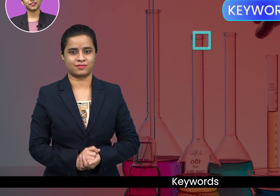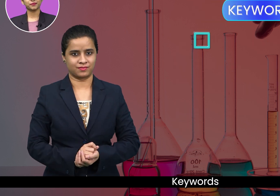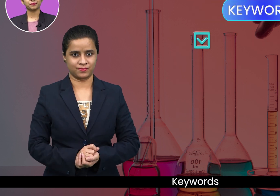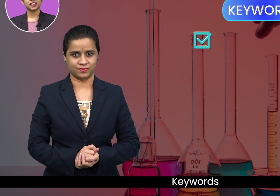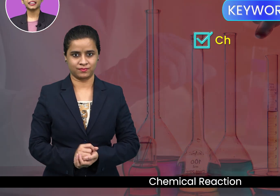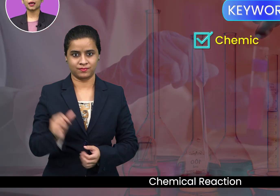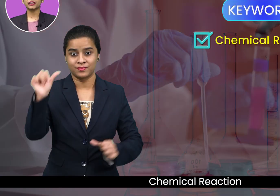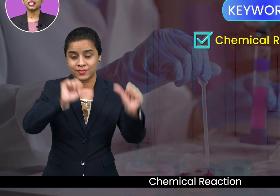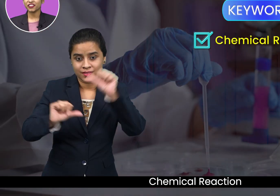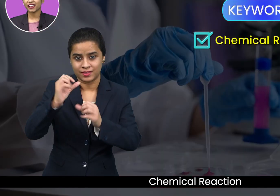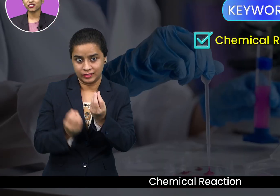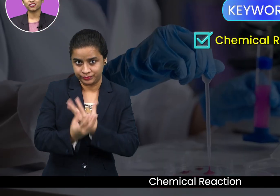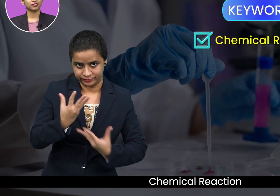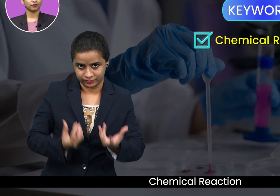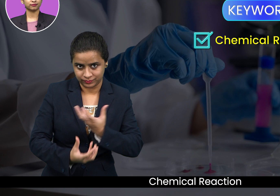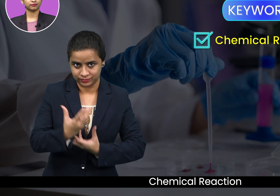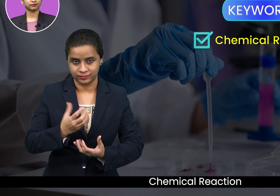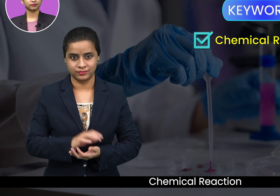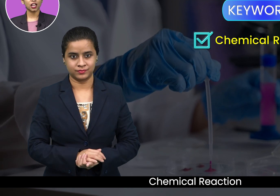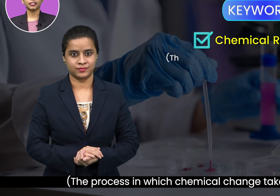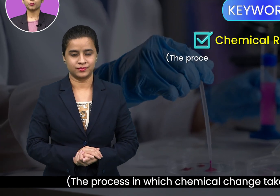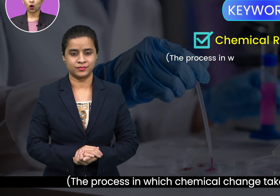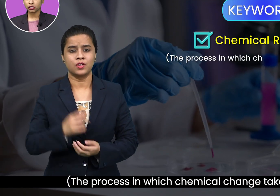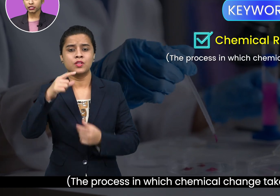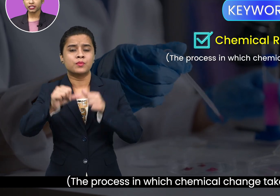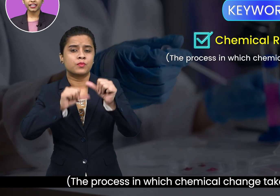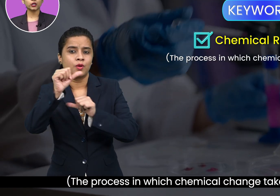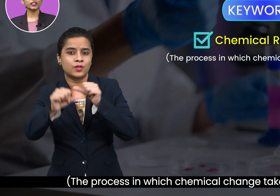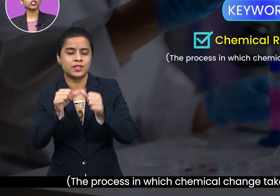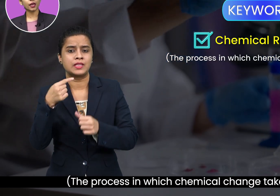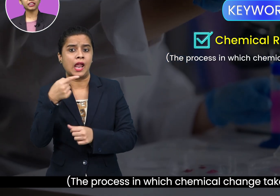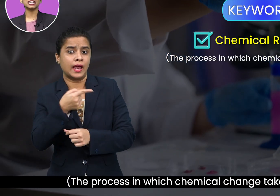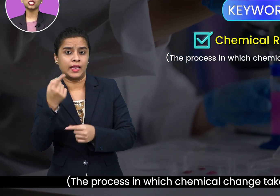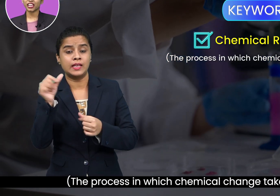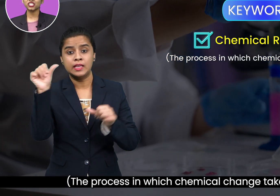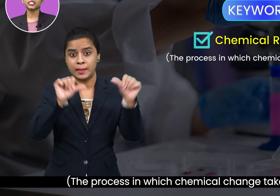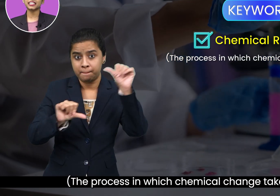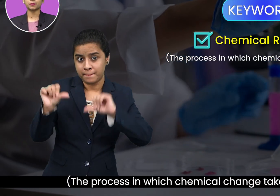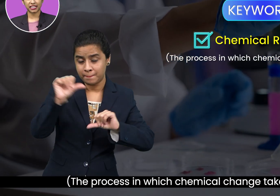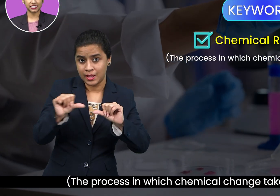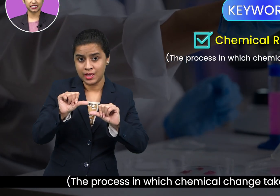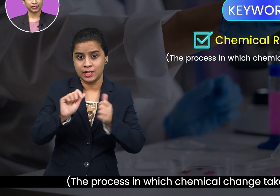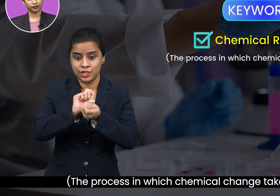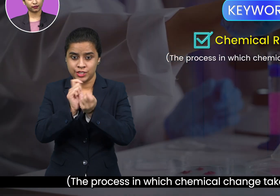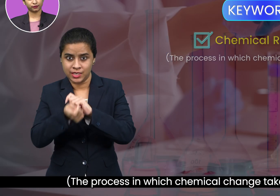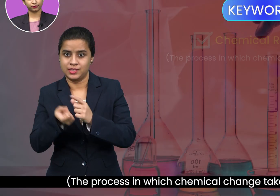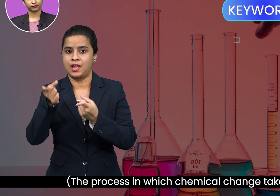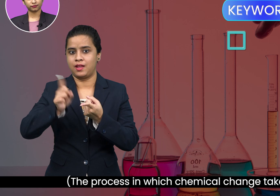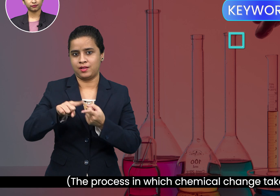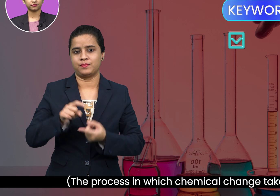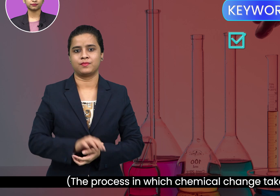Keywords: chemical reaction, the process in which chemical change takes place.